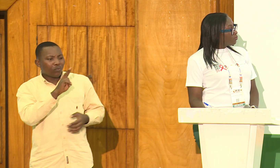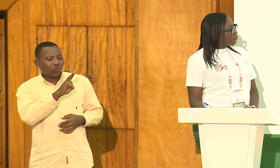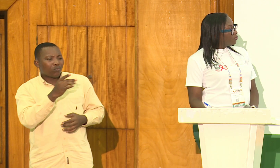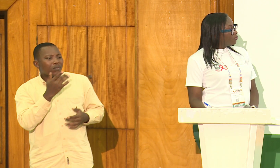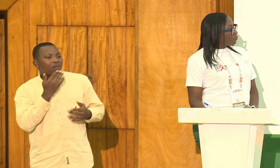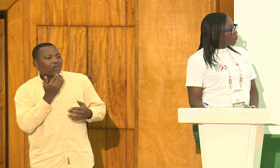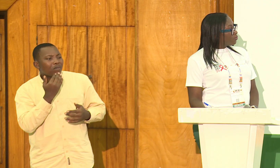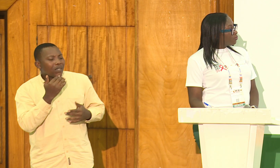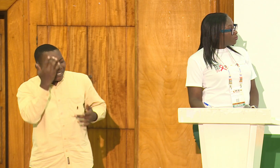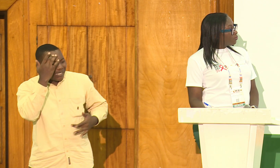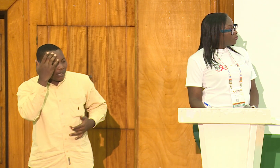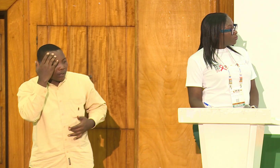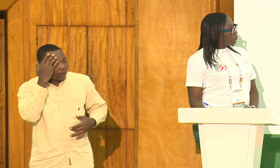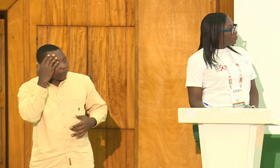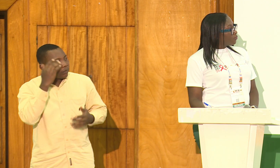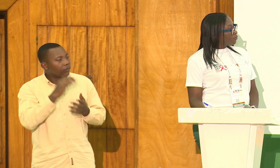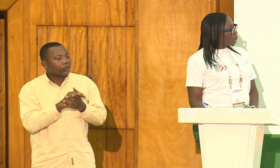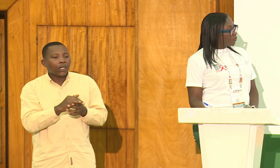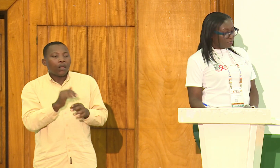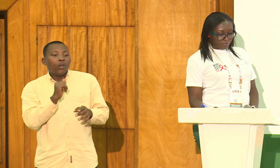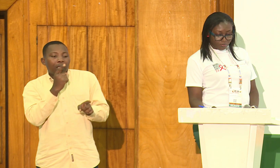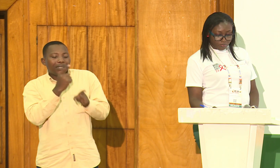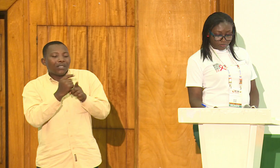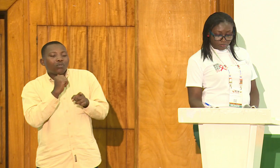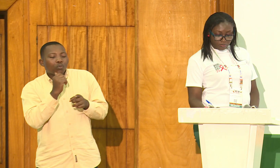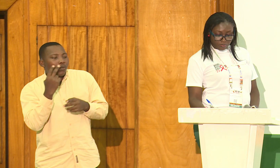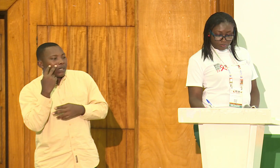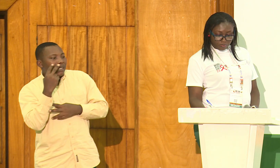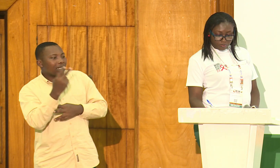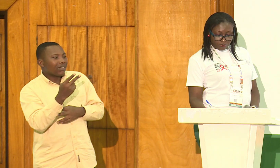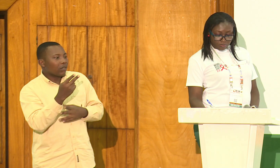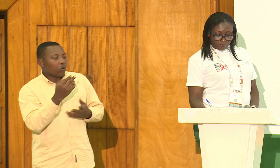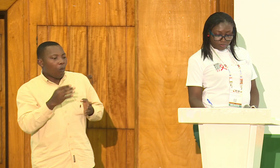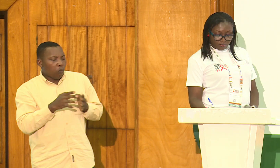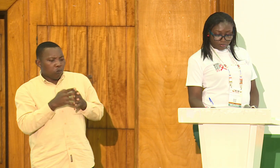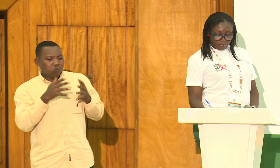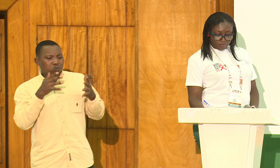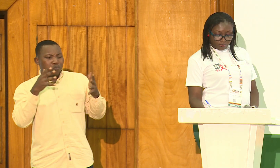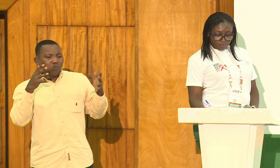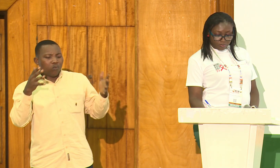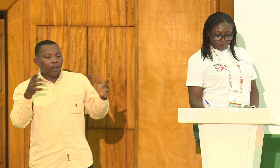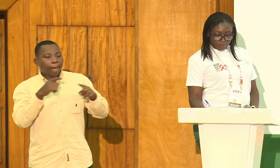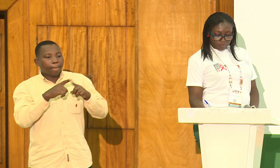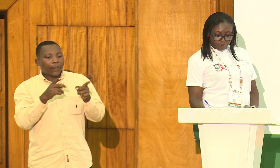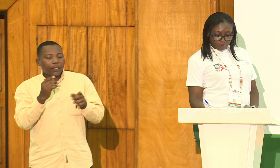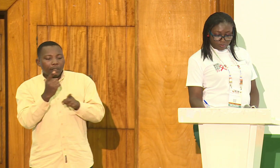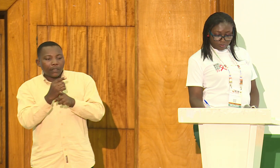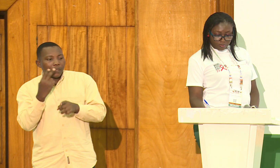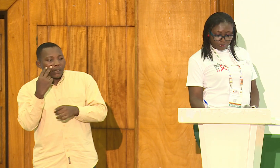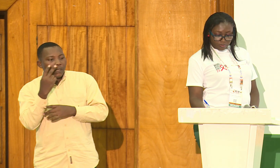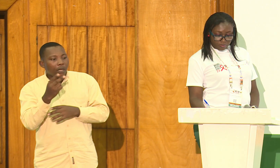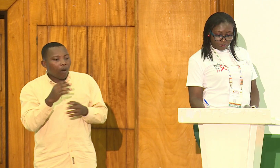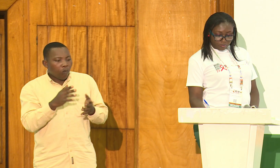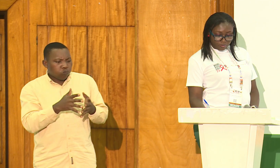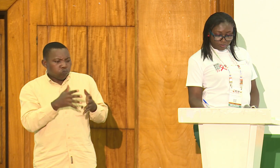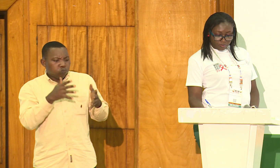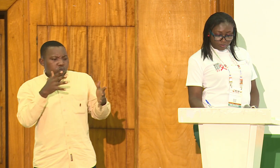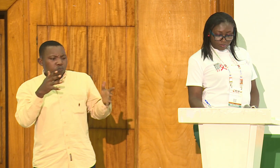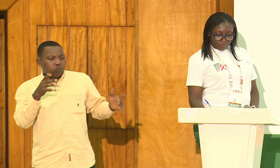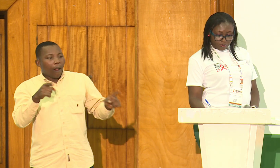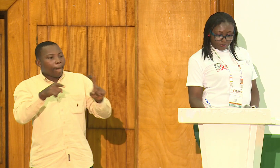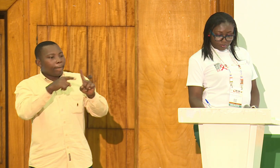exercise. So not looking at obesity, but looking at obesity plus function and